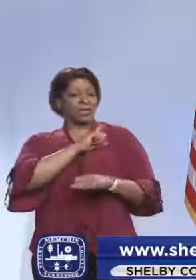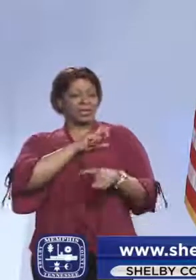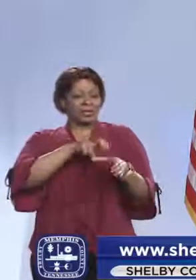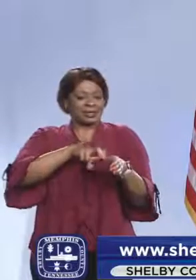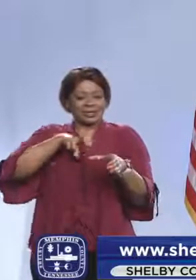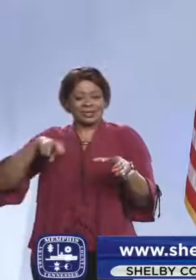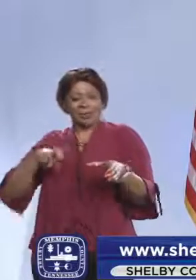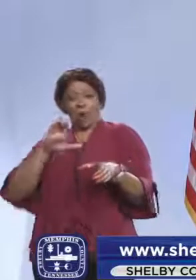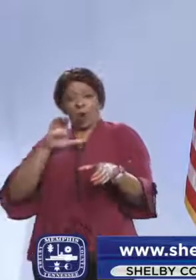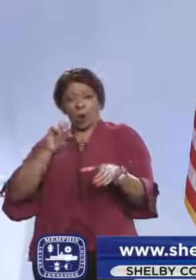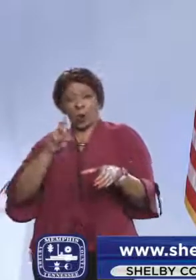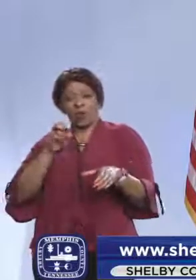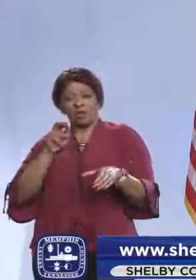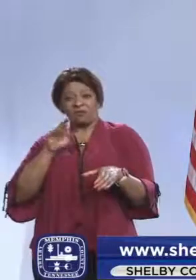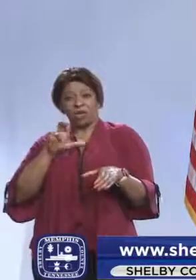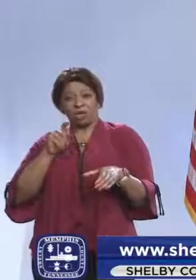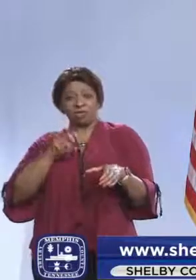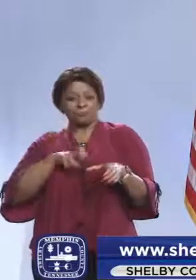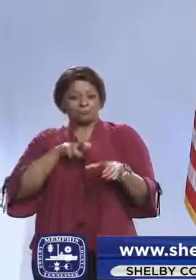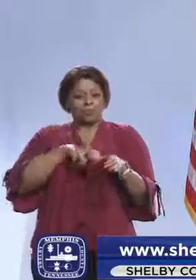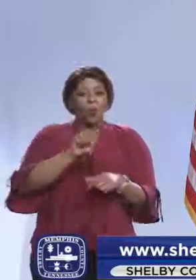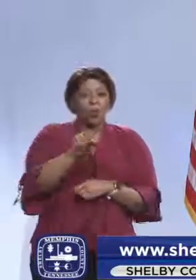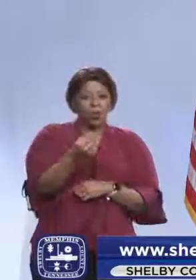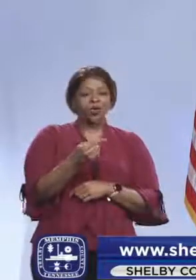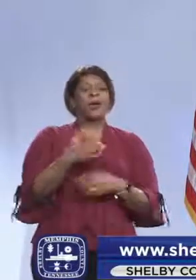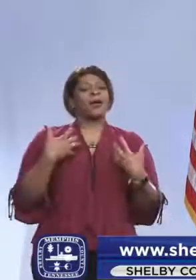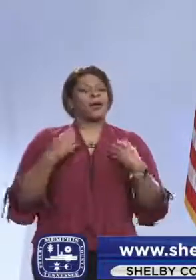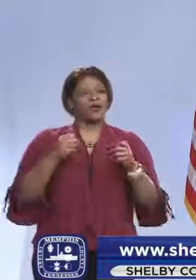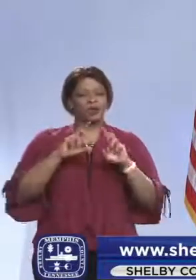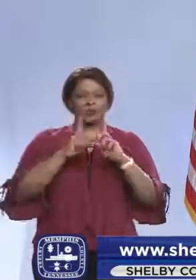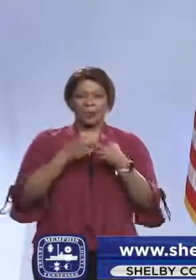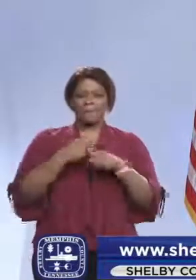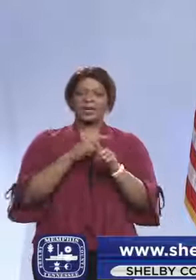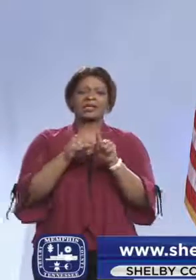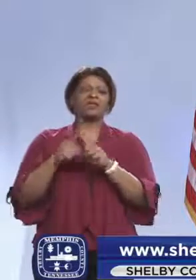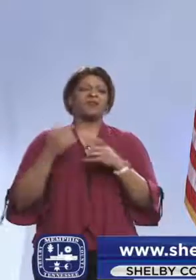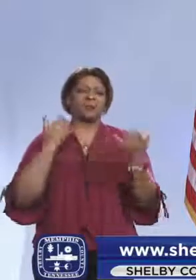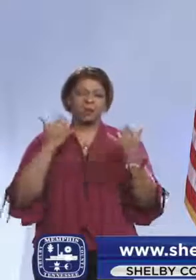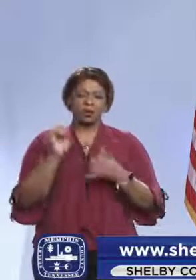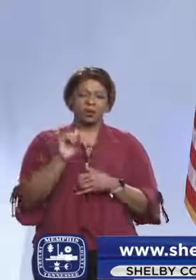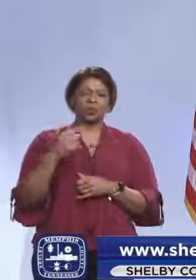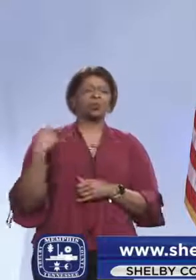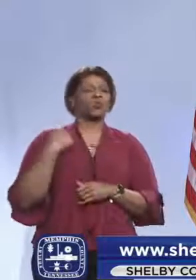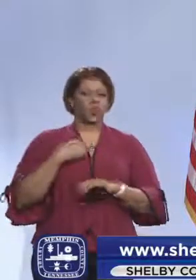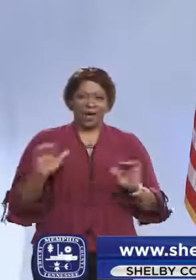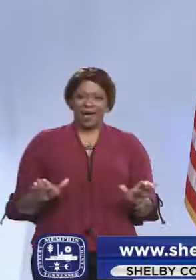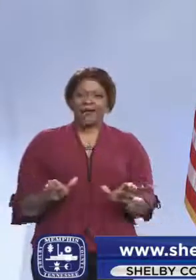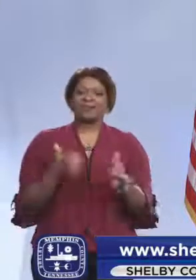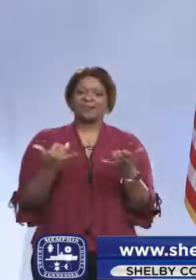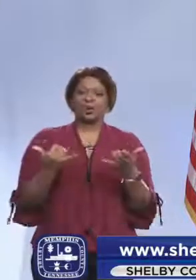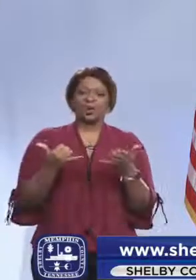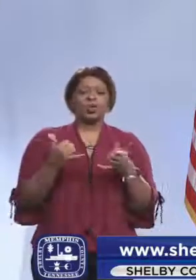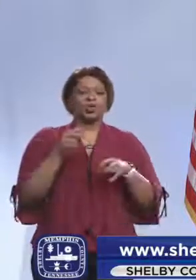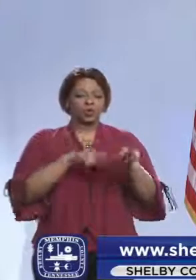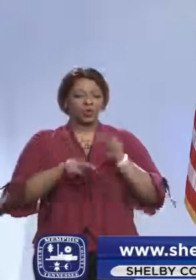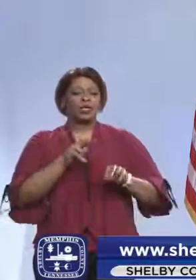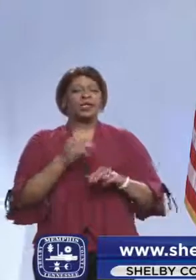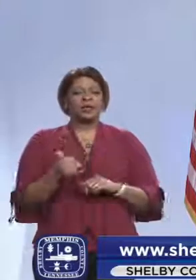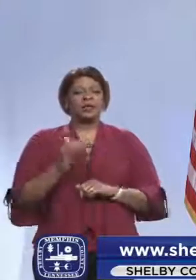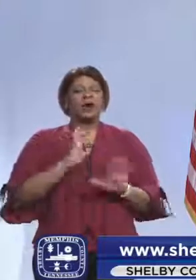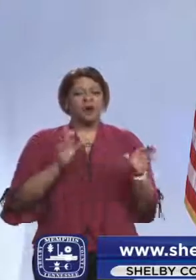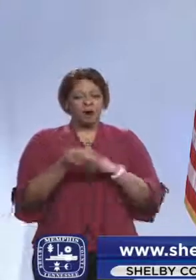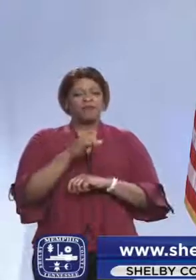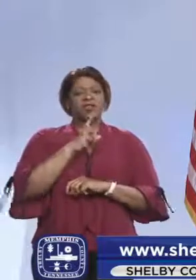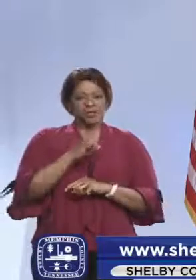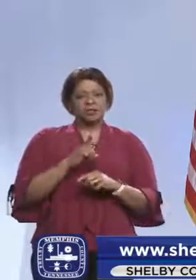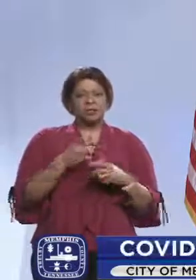code enforcement. And then the health department has made several calls too. But we are actively looking at that, at least our office